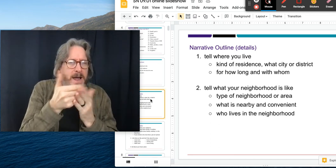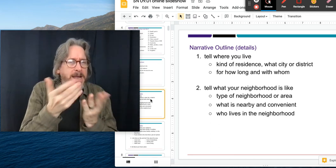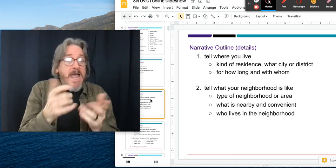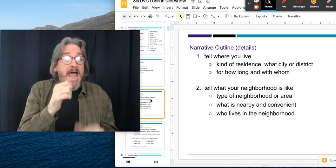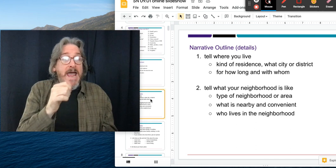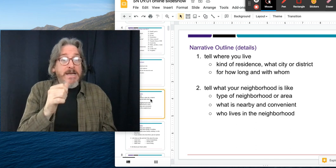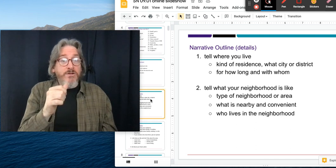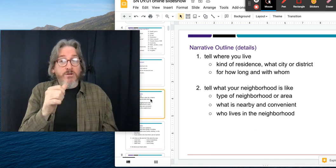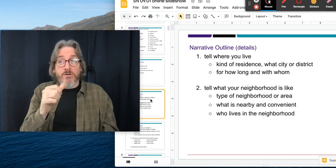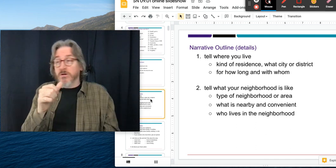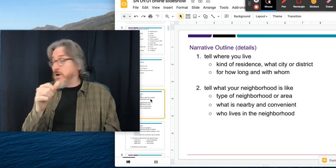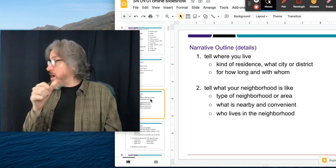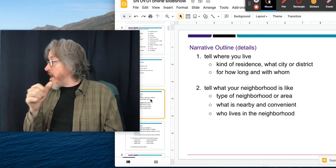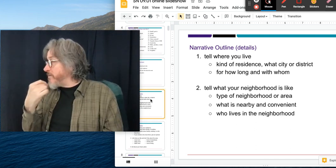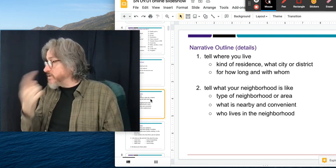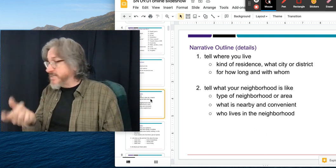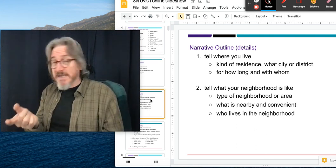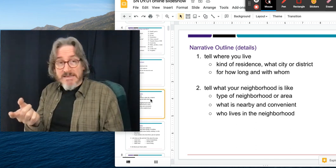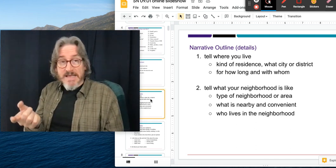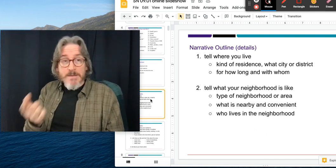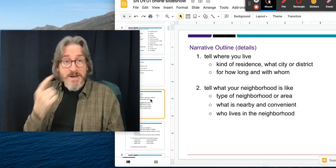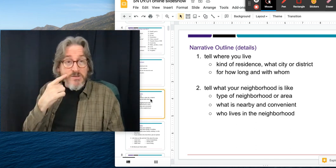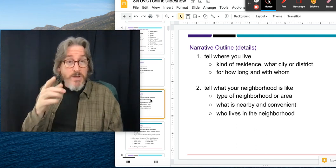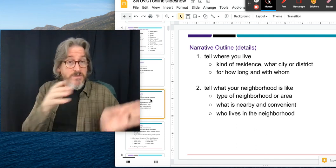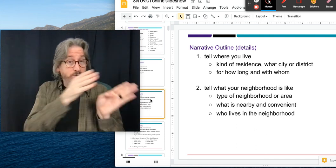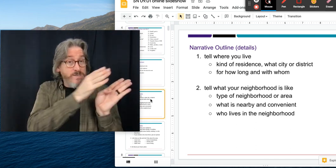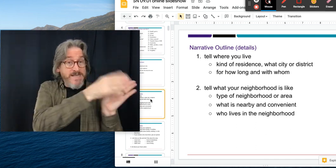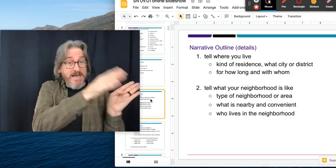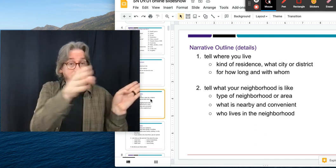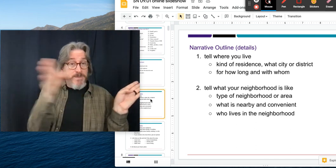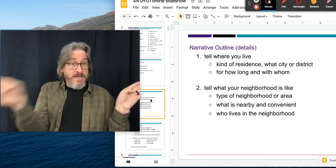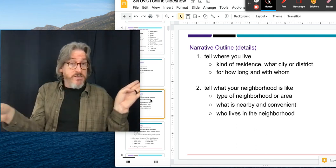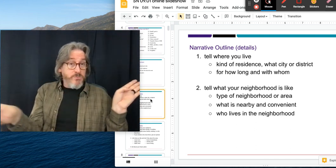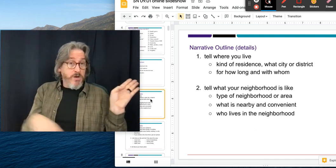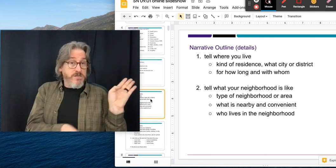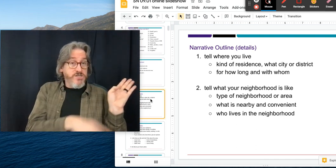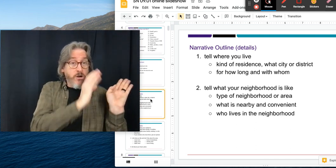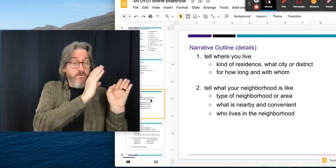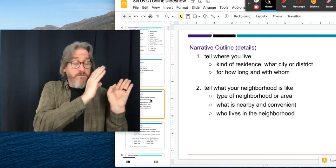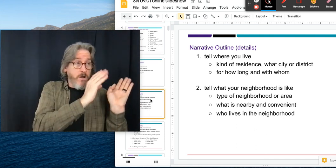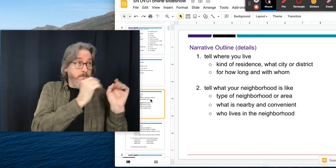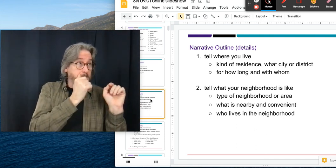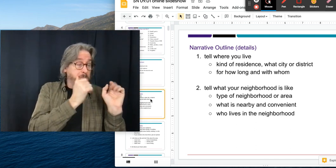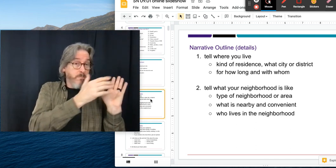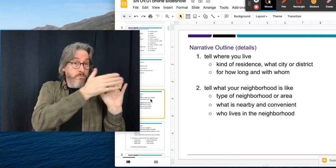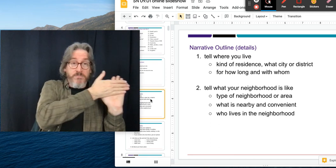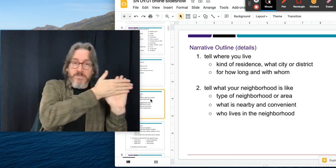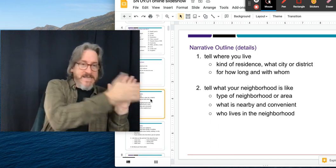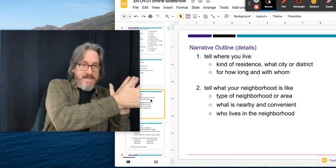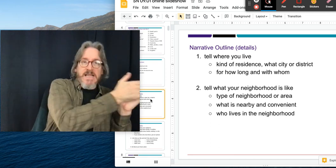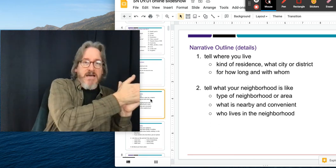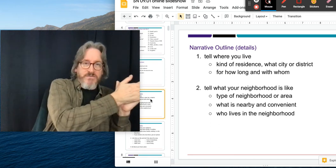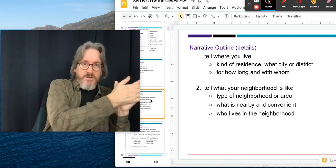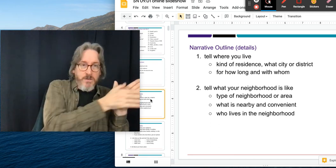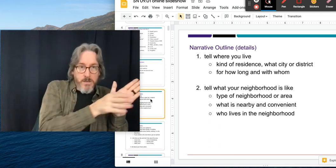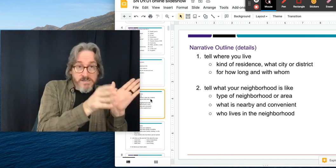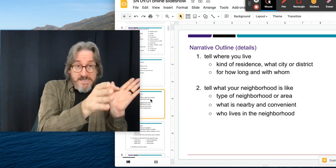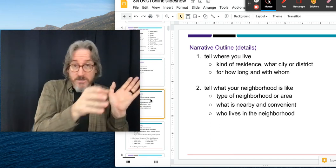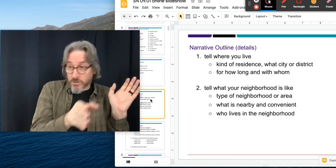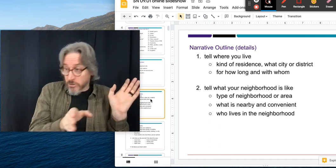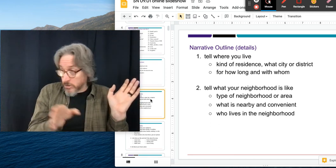What's nearby. And I will say, think about it the way we've used signing space, where start from, say, the